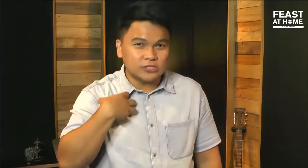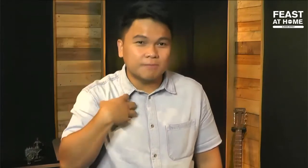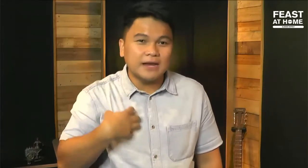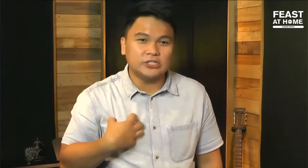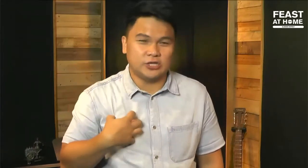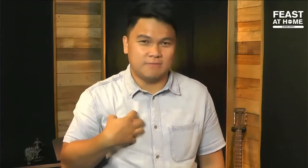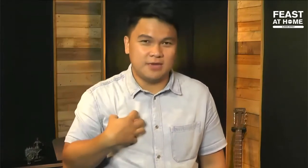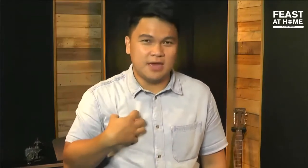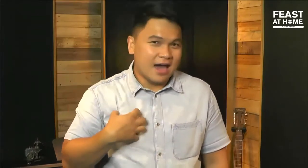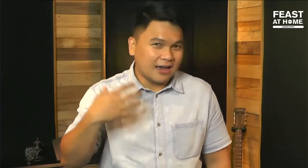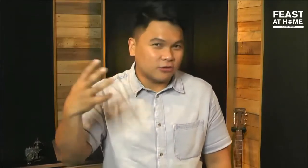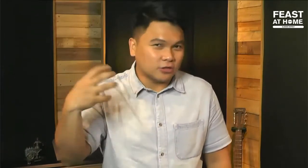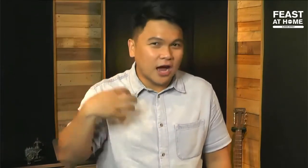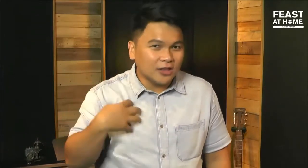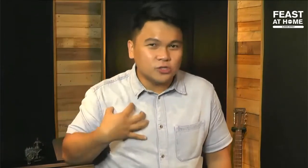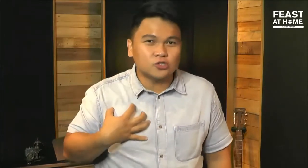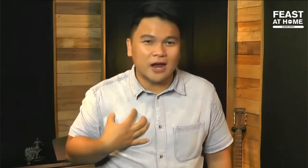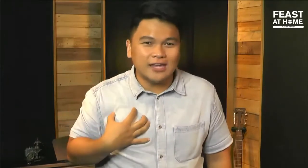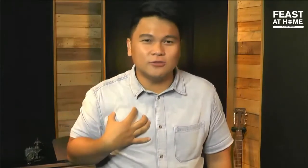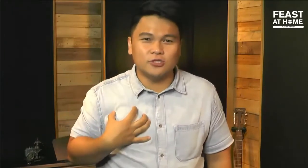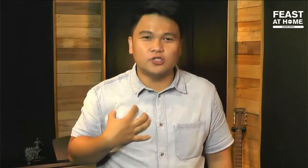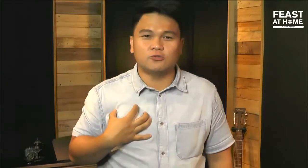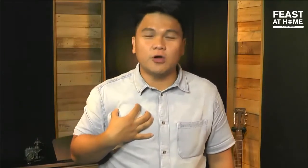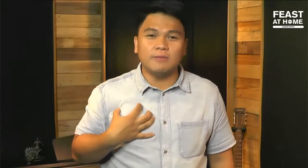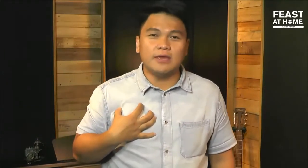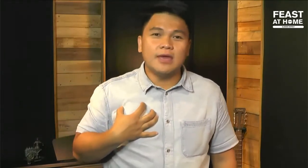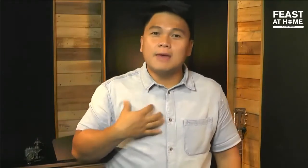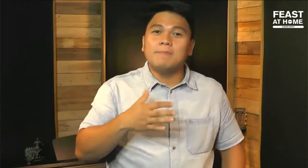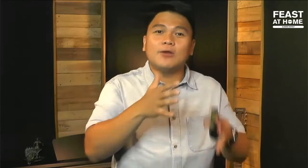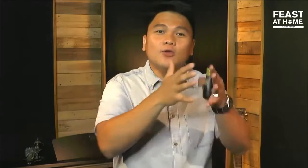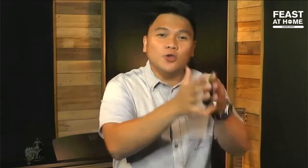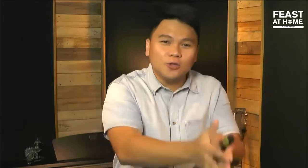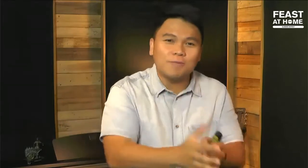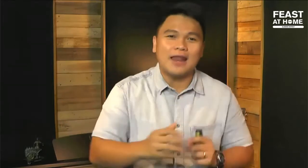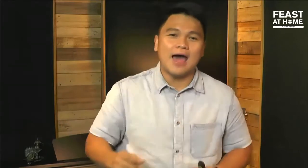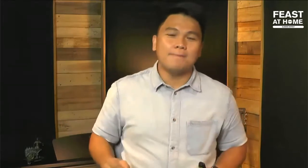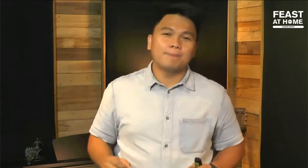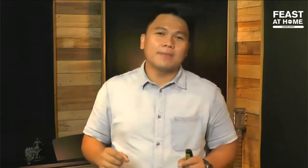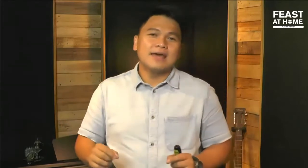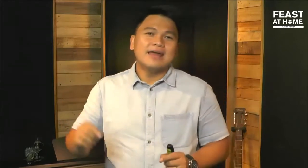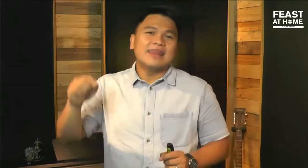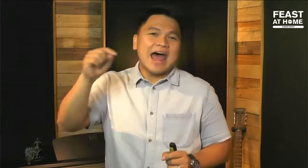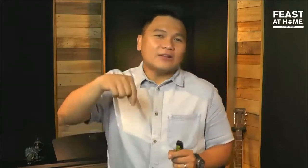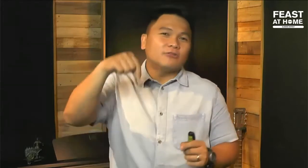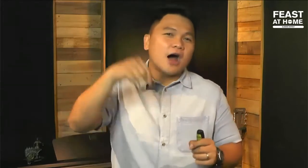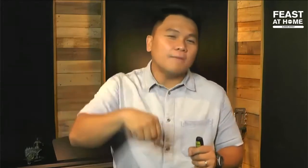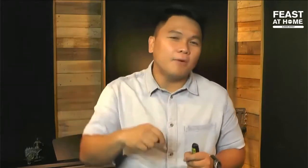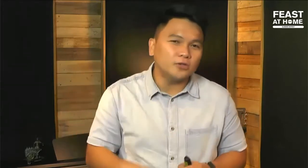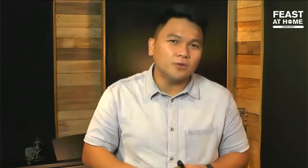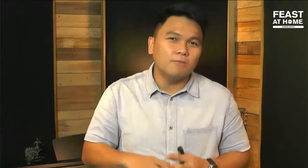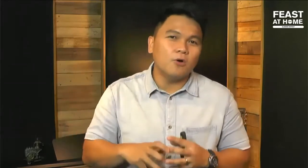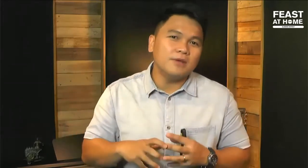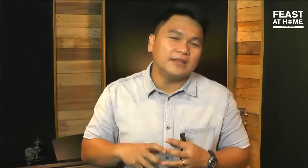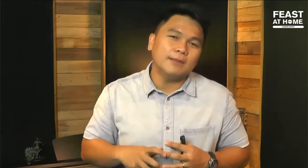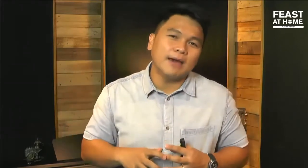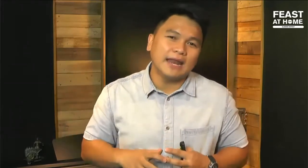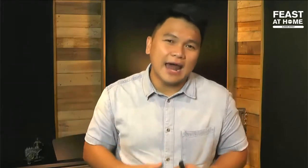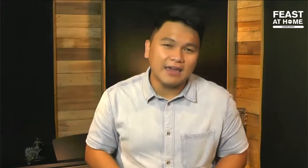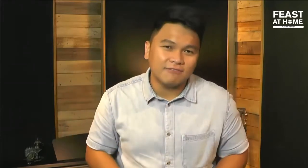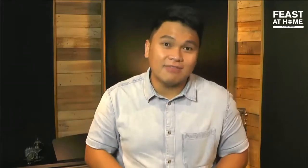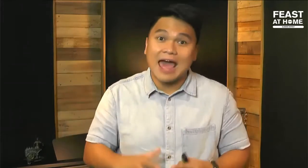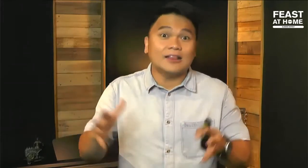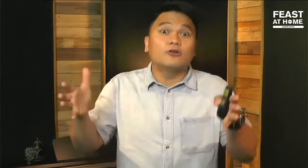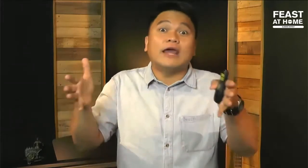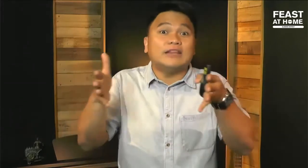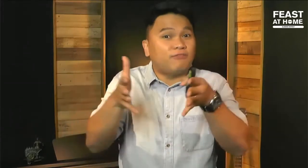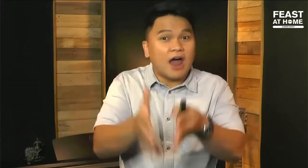God was punishing me. I thought God was trying to destroy me. Pero yun pala, that rock bottom moment in my